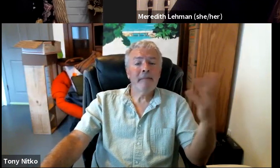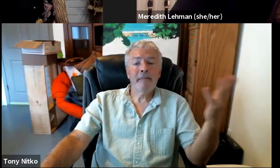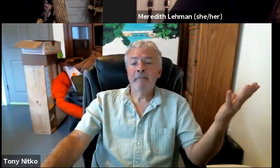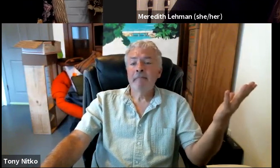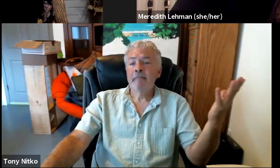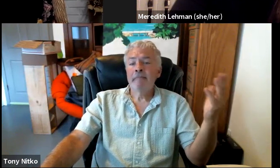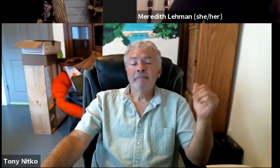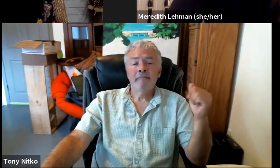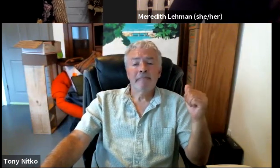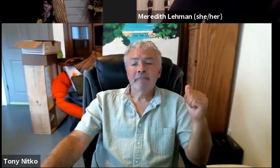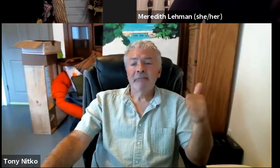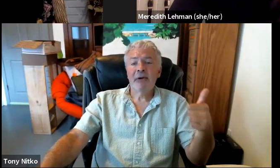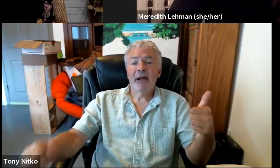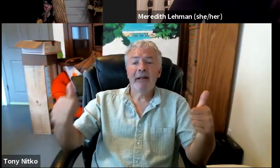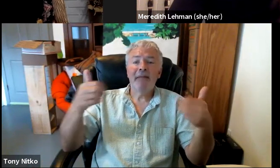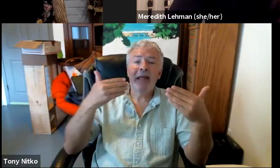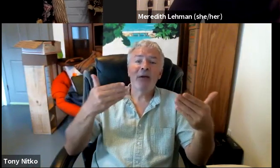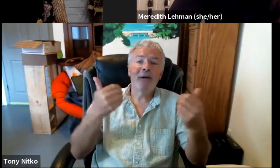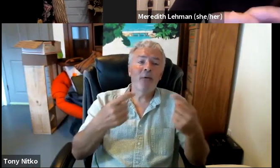Okay. Well,